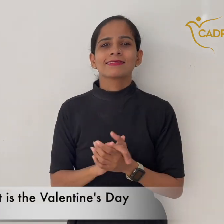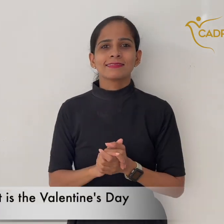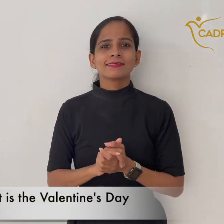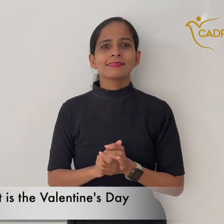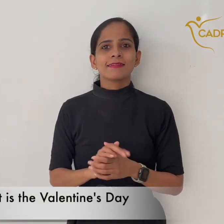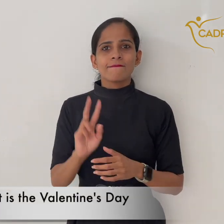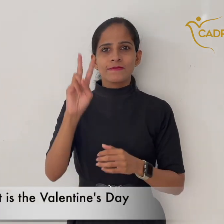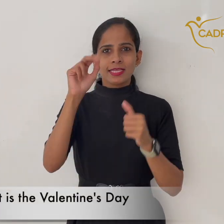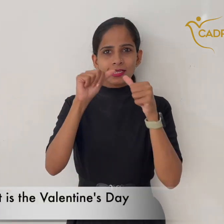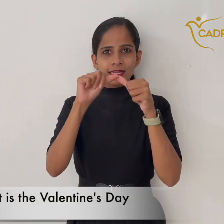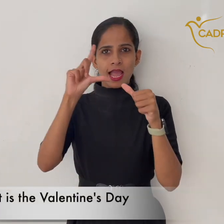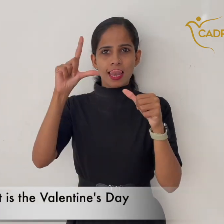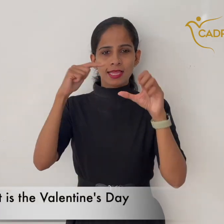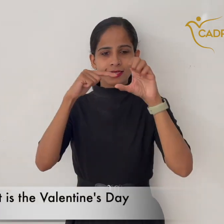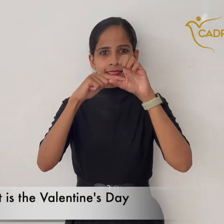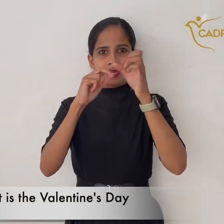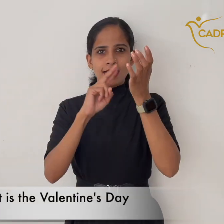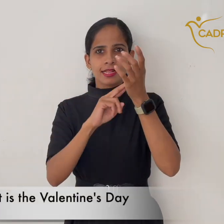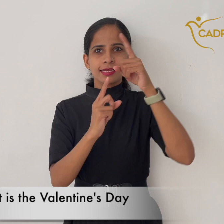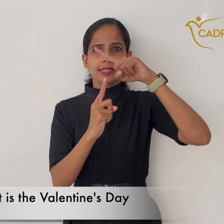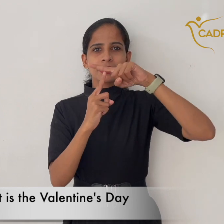Yes, it is Valentine's Day.